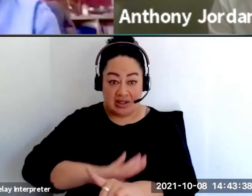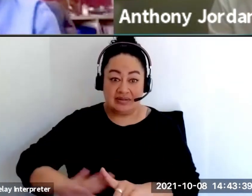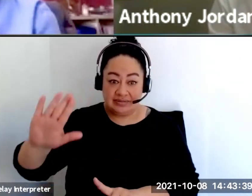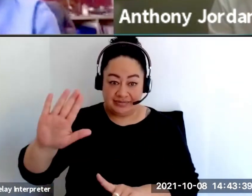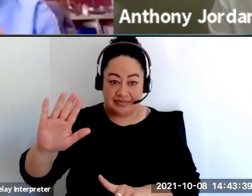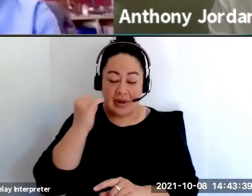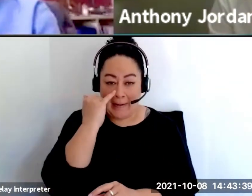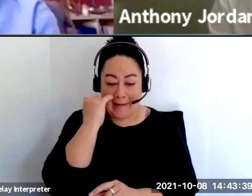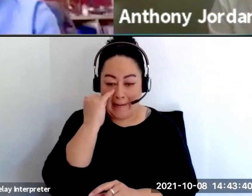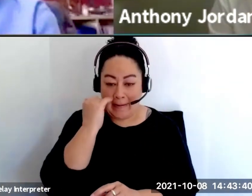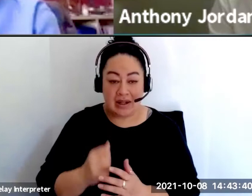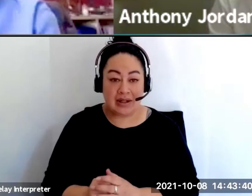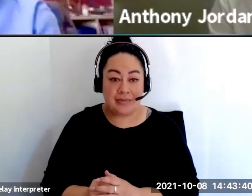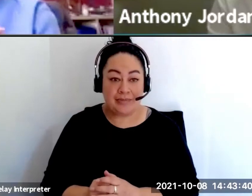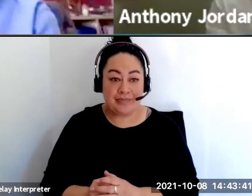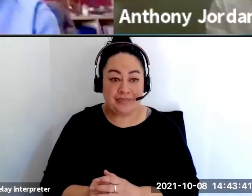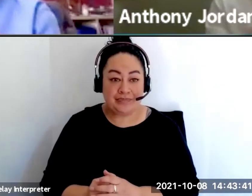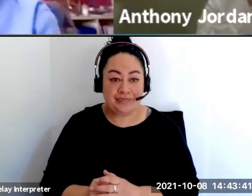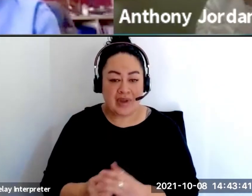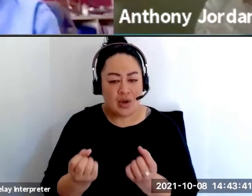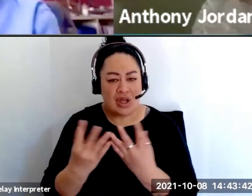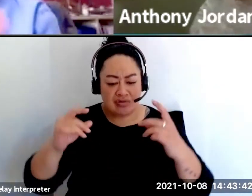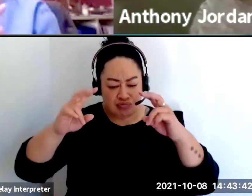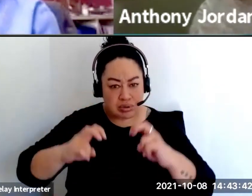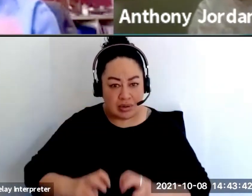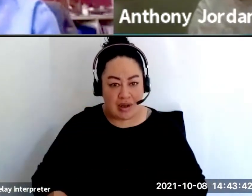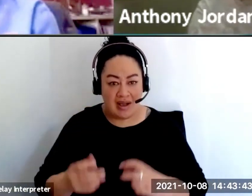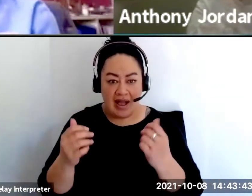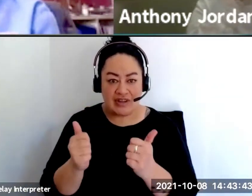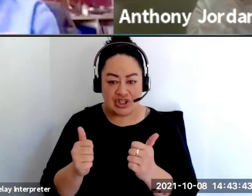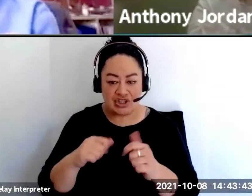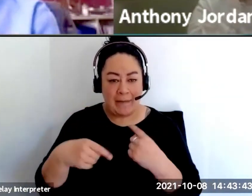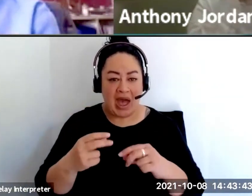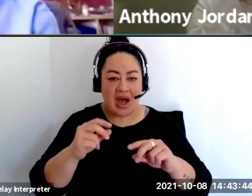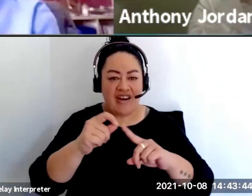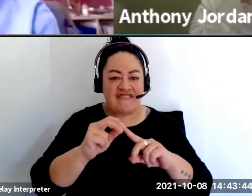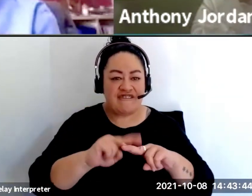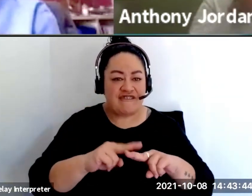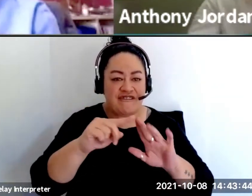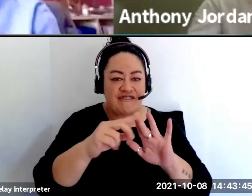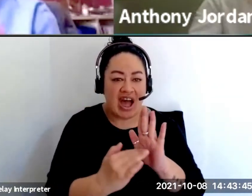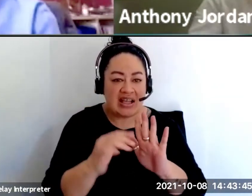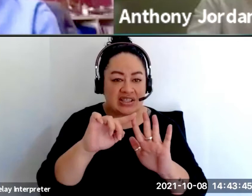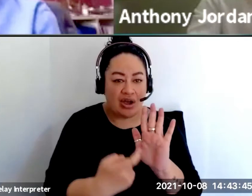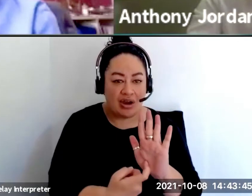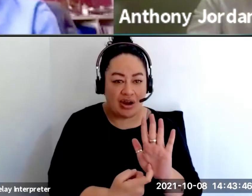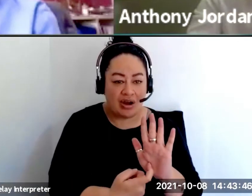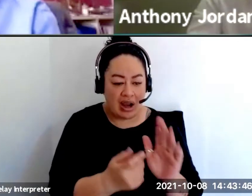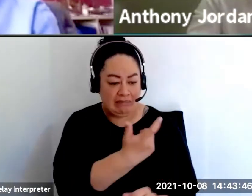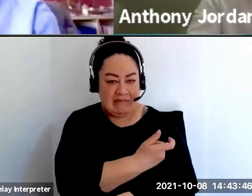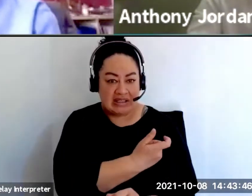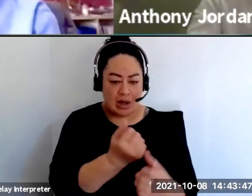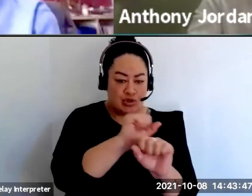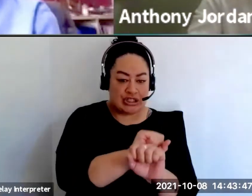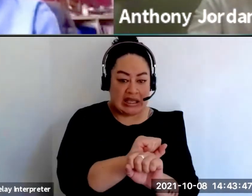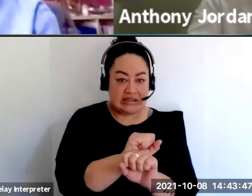And so they have done research already looking, does the Pfizer vaccine protect you against Delta